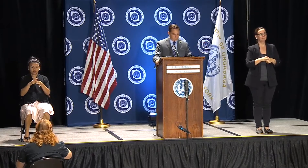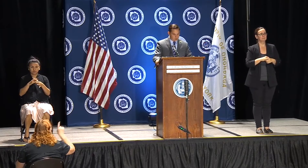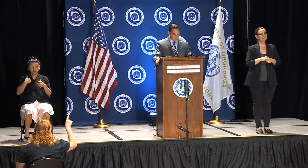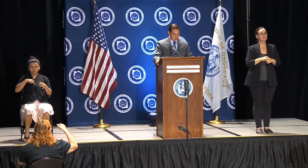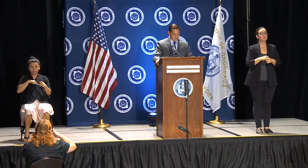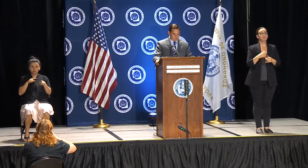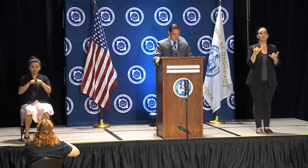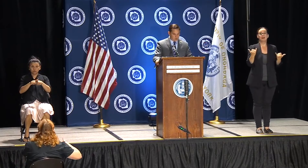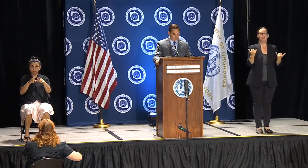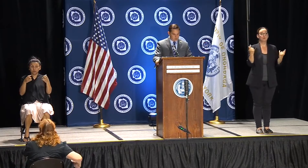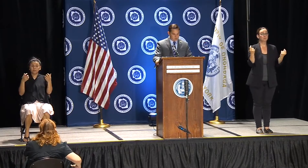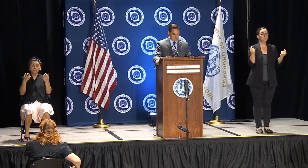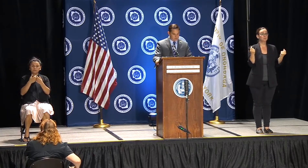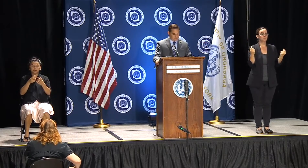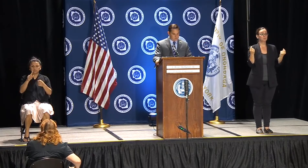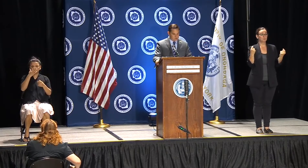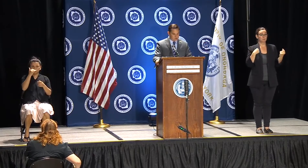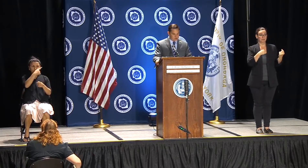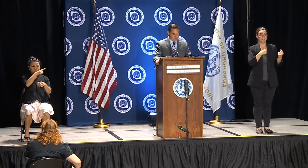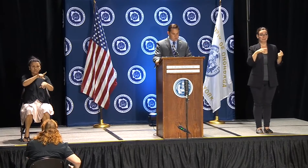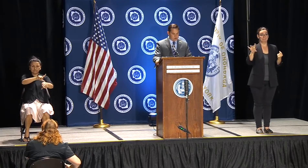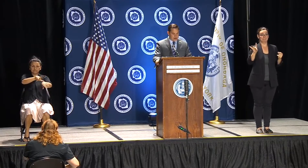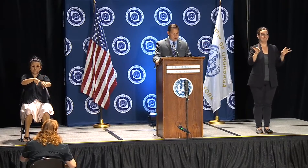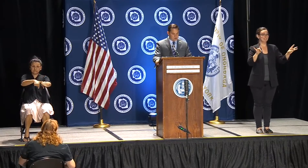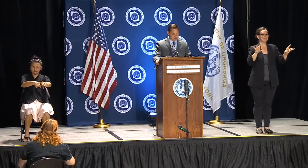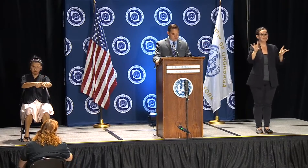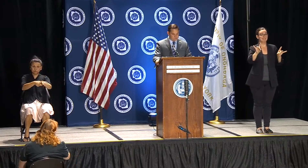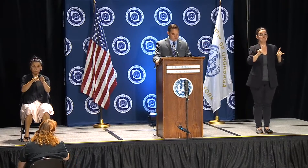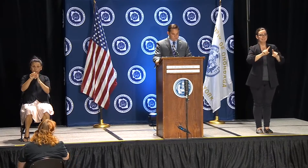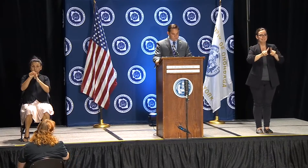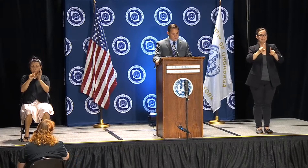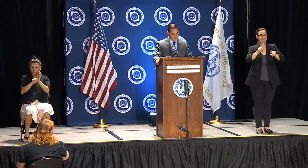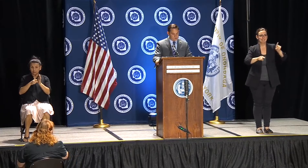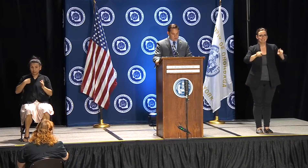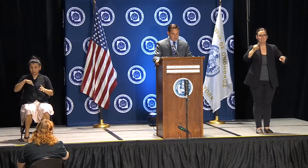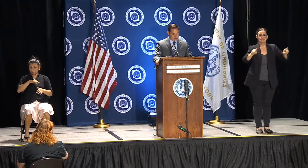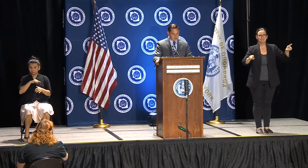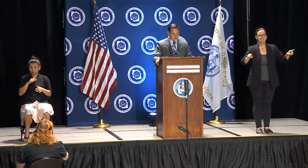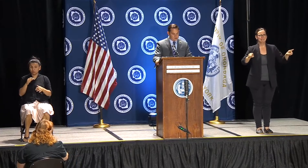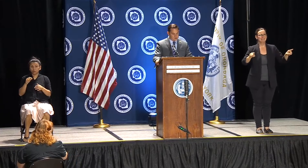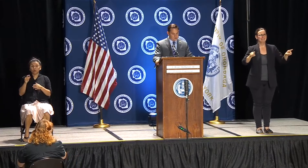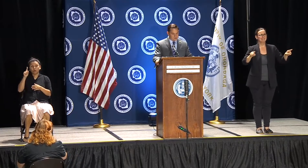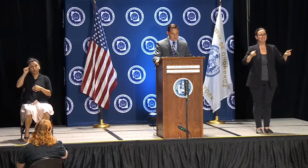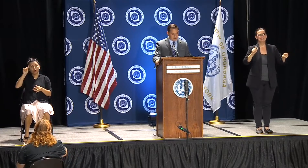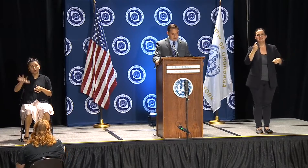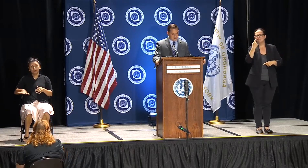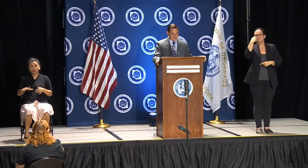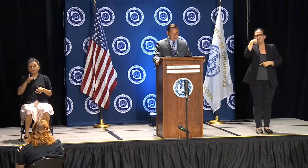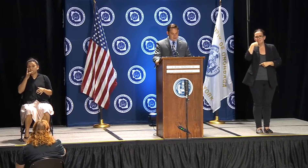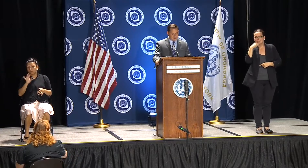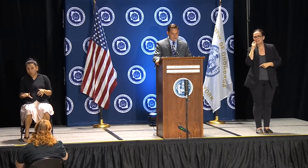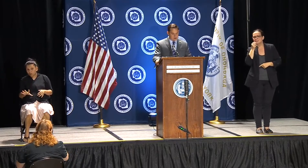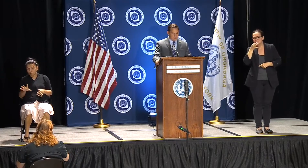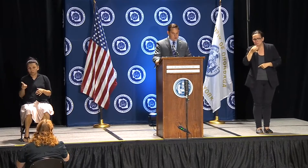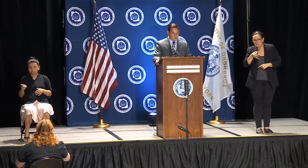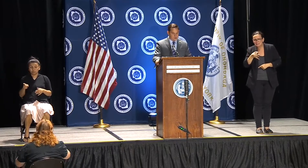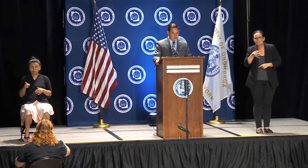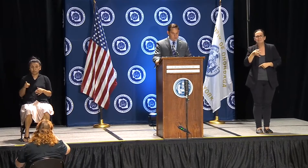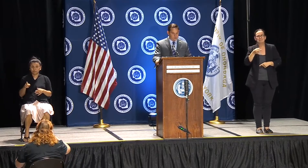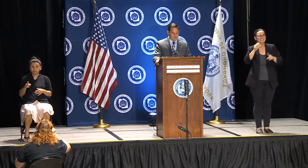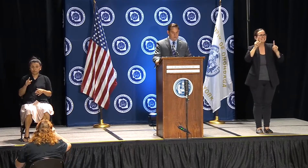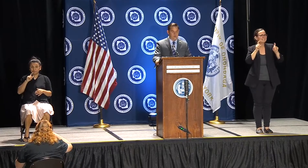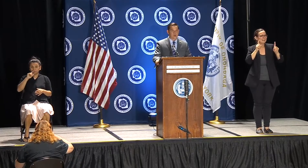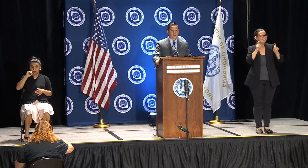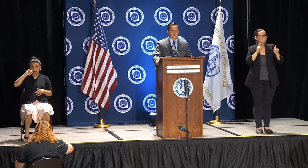website, so our information is more accurate. In addition to diagnostic tests, Syracuse University